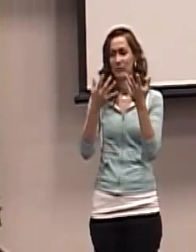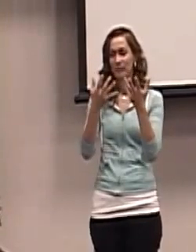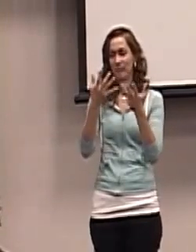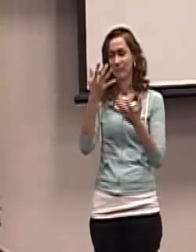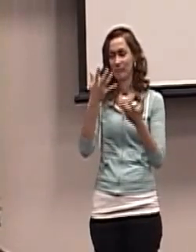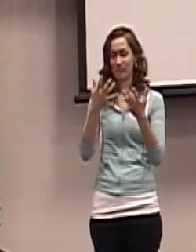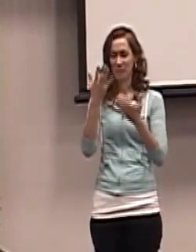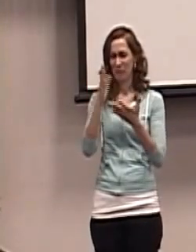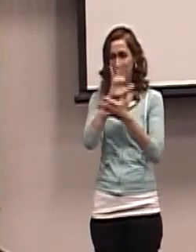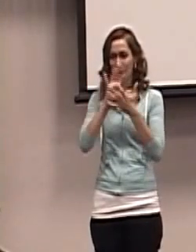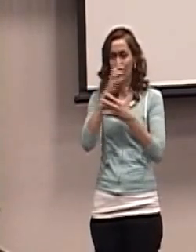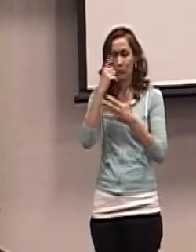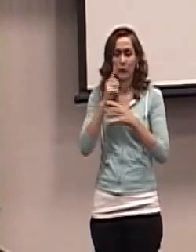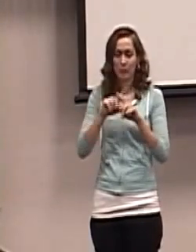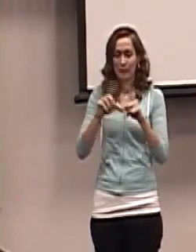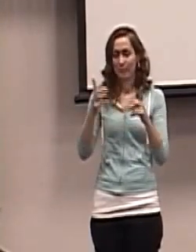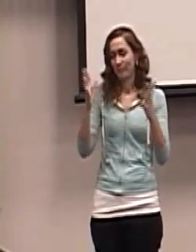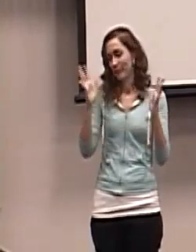anyway,